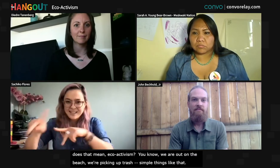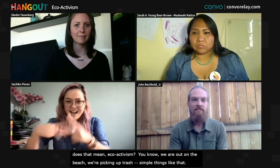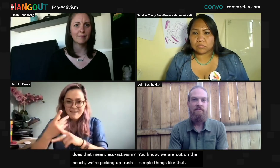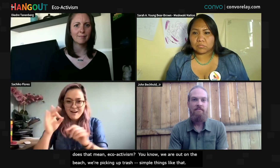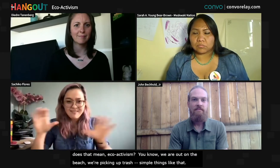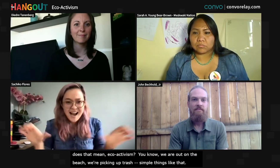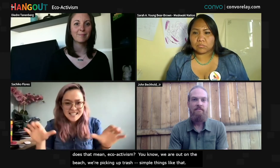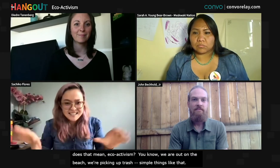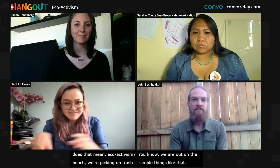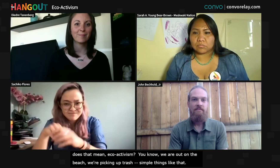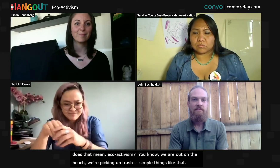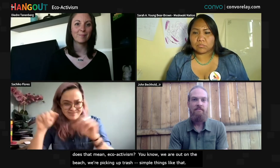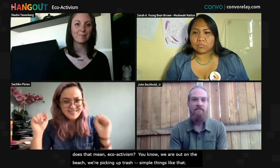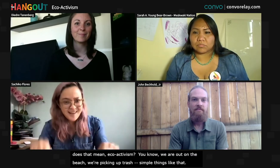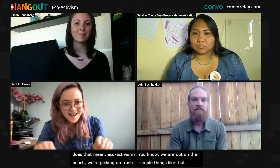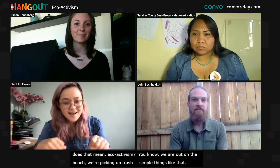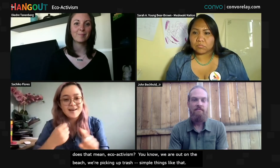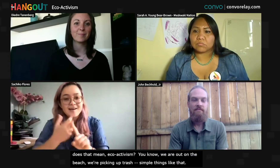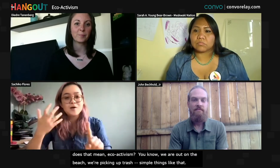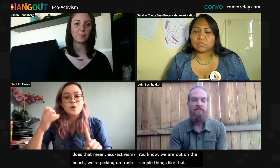But there's a lot more to it.